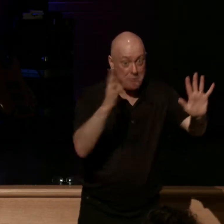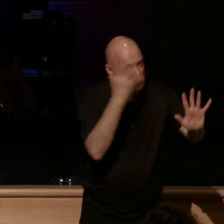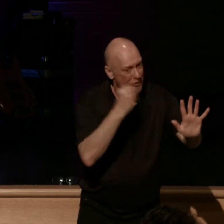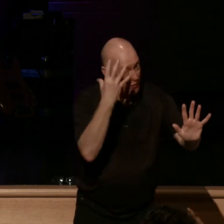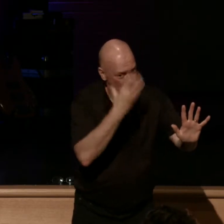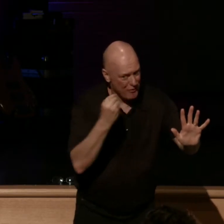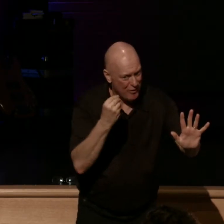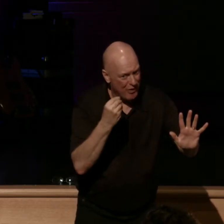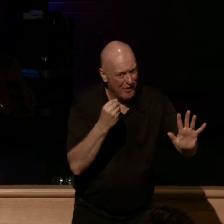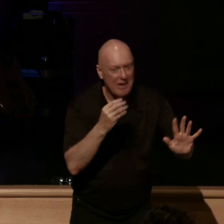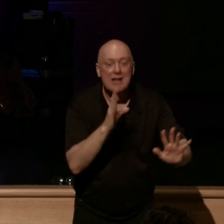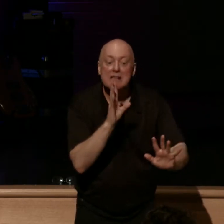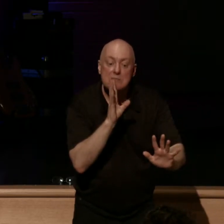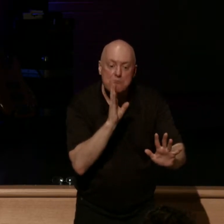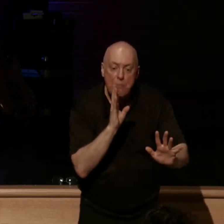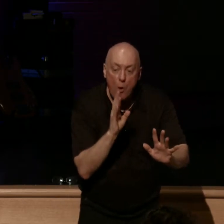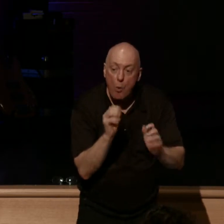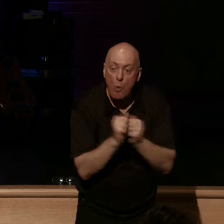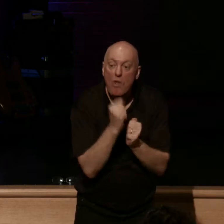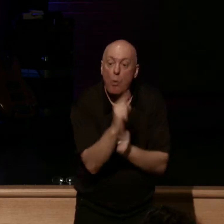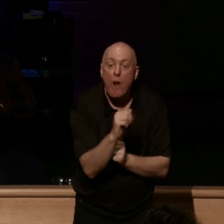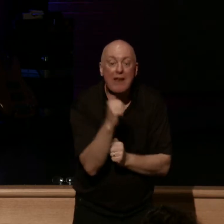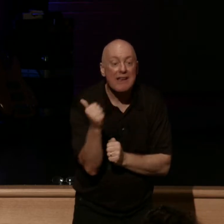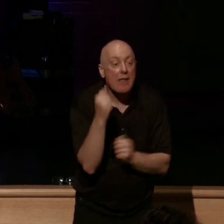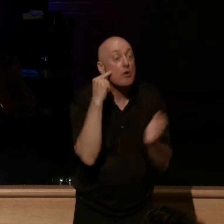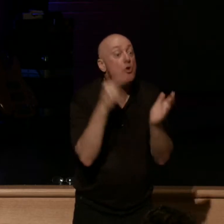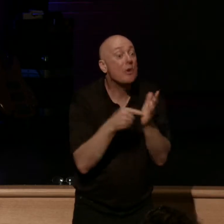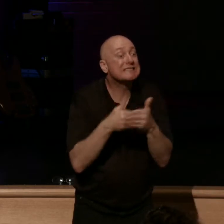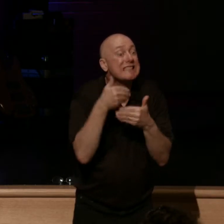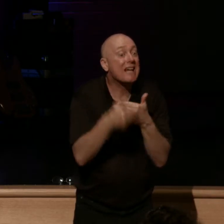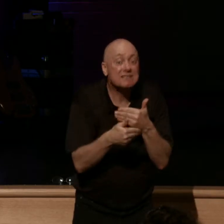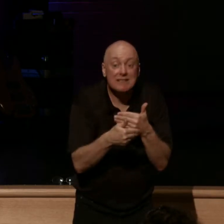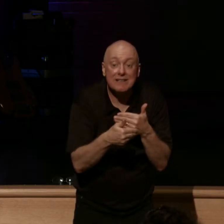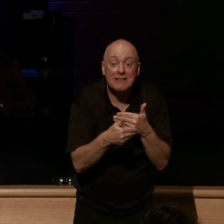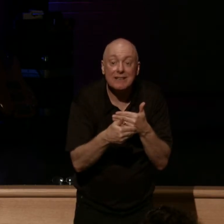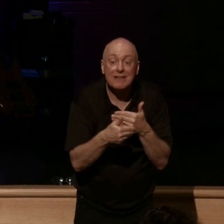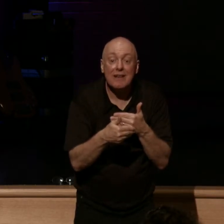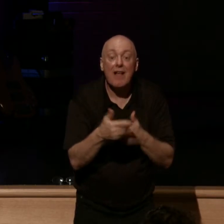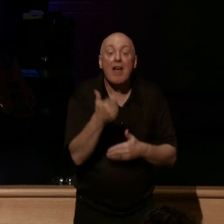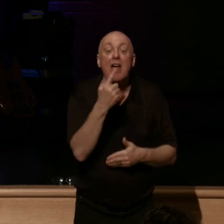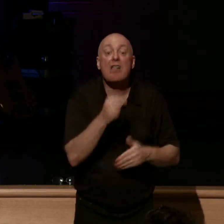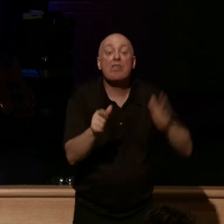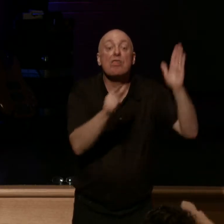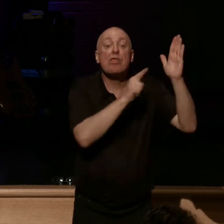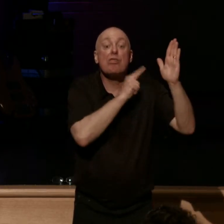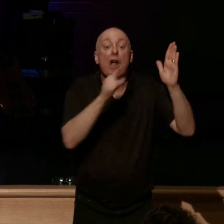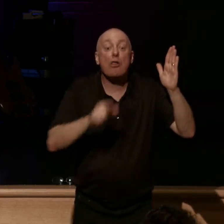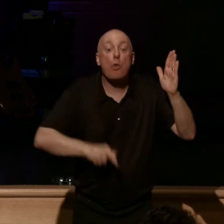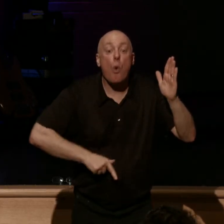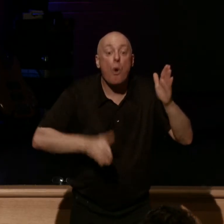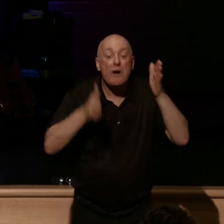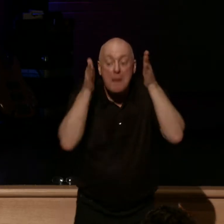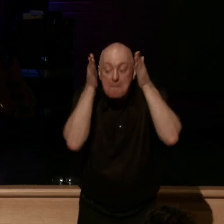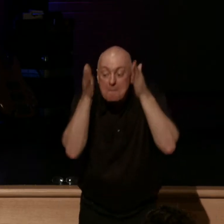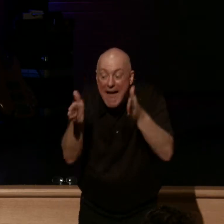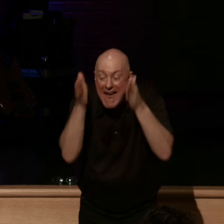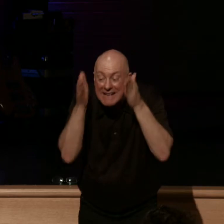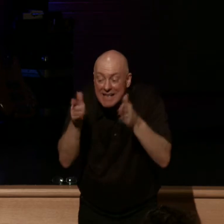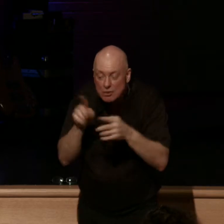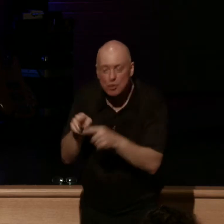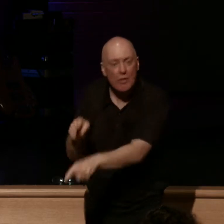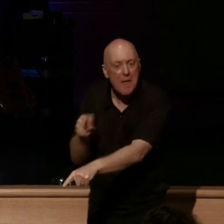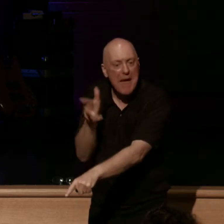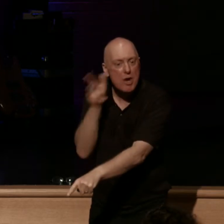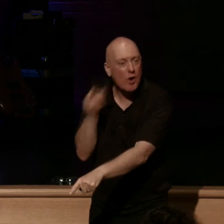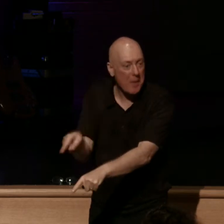beautiful, spoke with one another, and notice what it says next. The Lord paid attention and heard